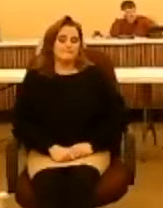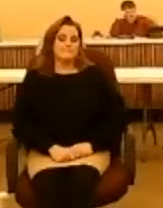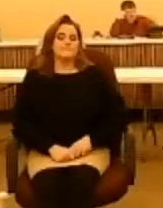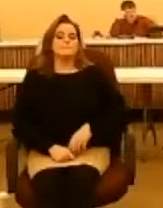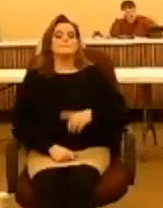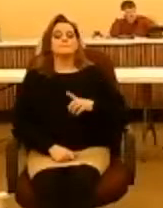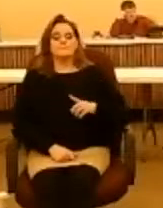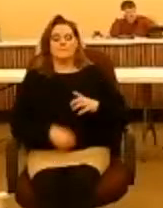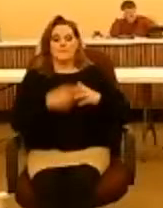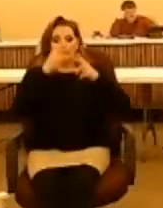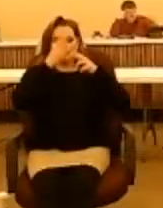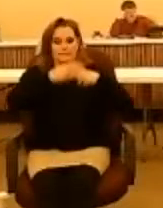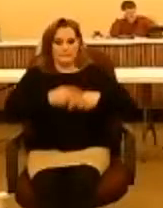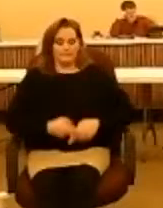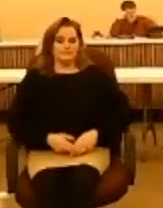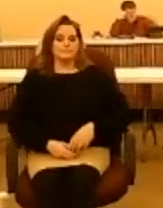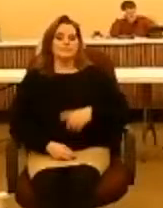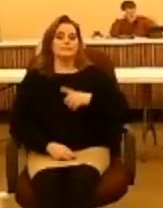Hearing none, please call the roll.